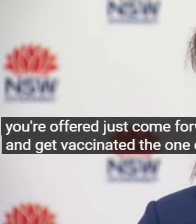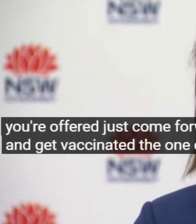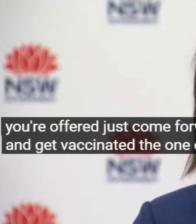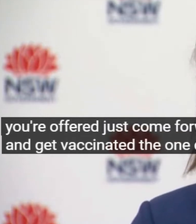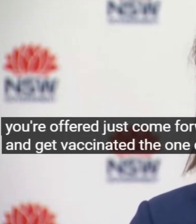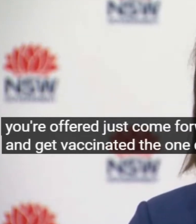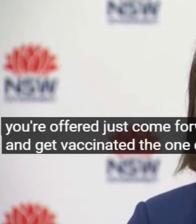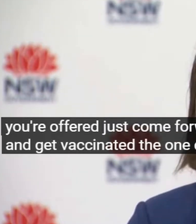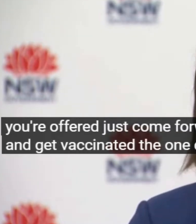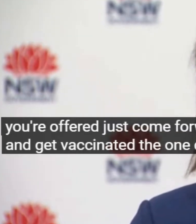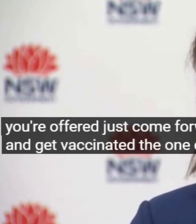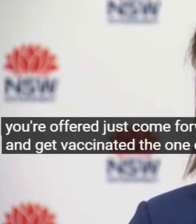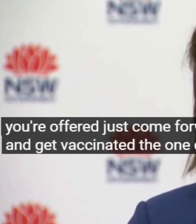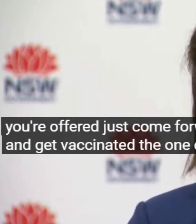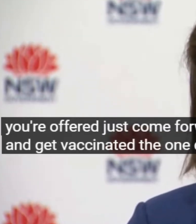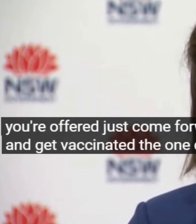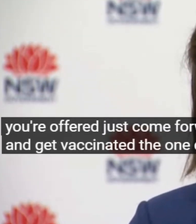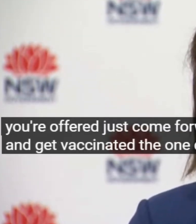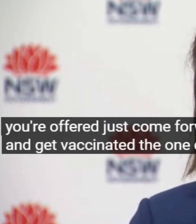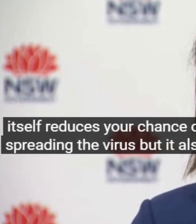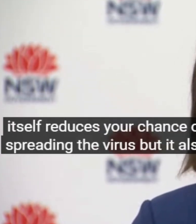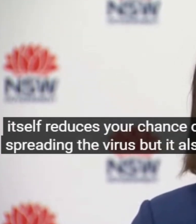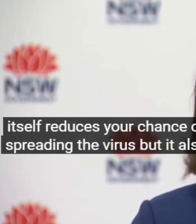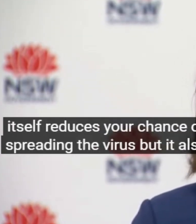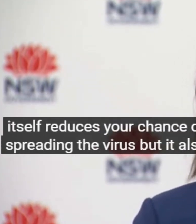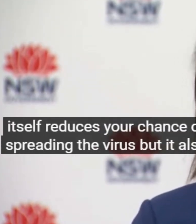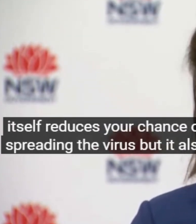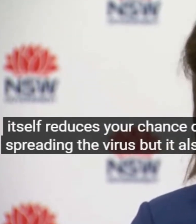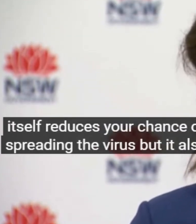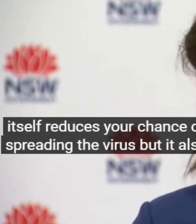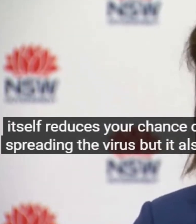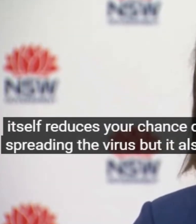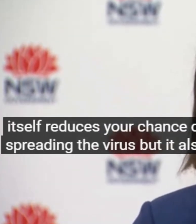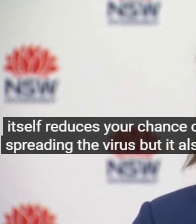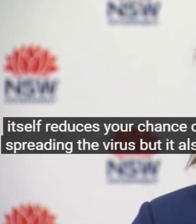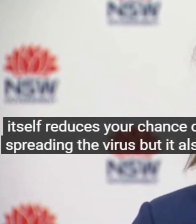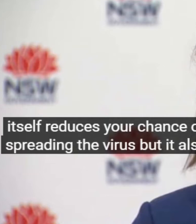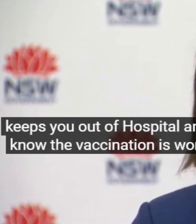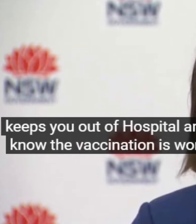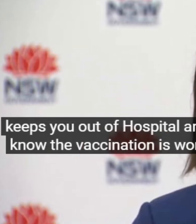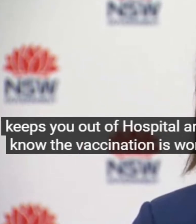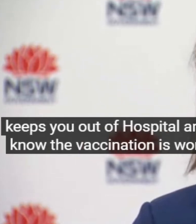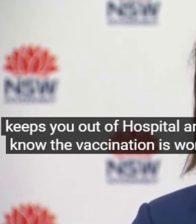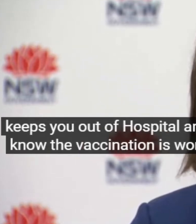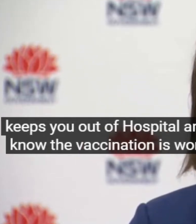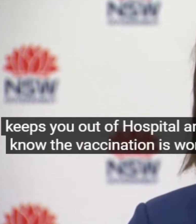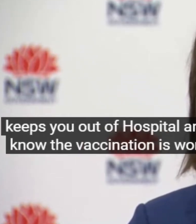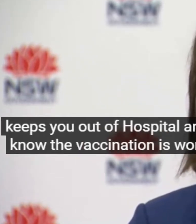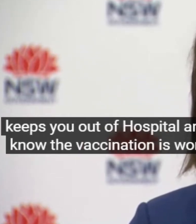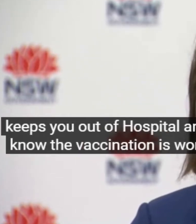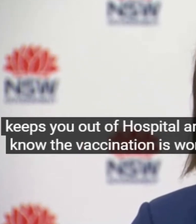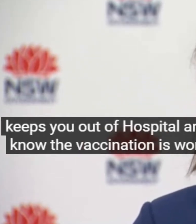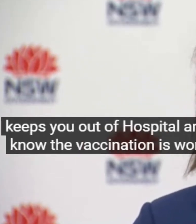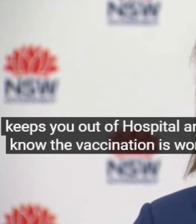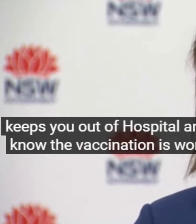the chance of people spreading it to every member of their household. So can I please urge everybody to come forward and get vaccinated? The consistent message from New South Wales